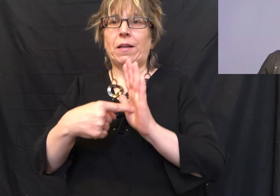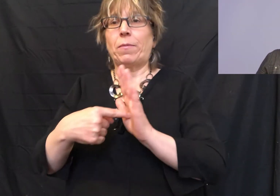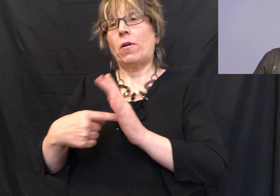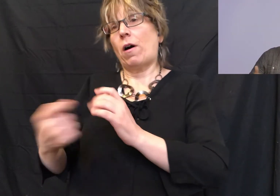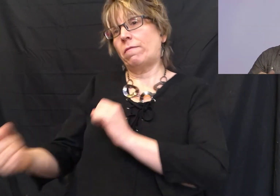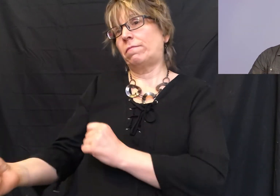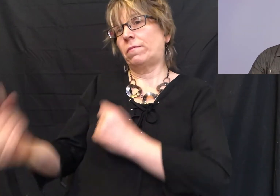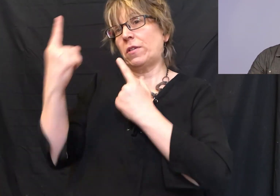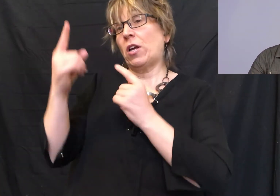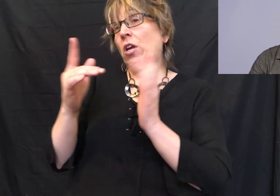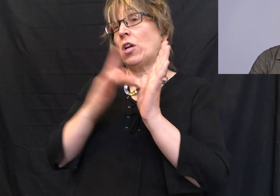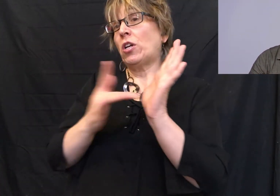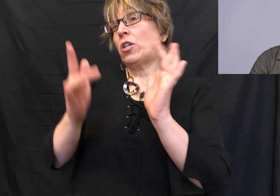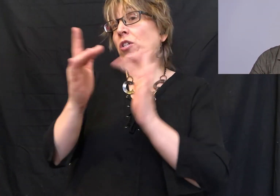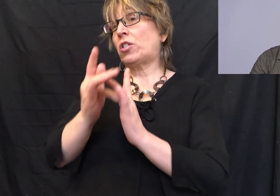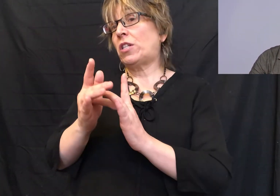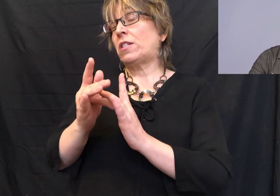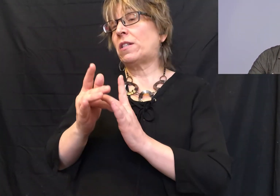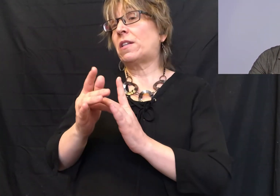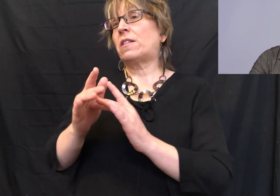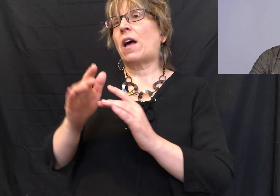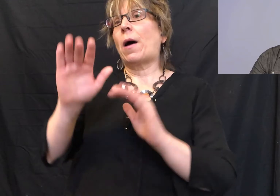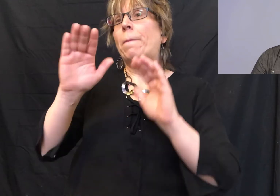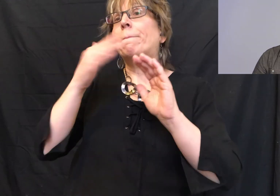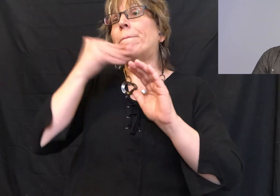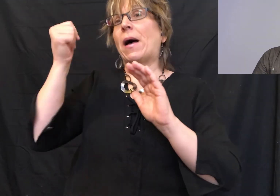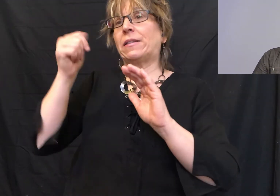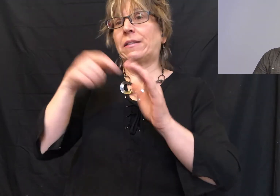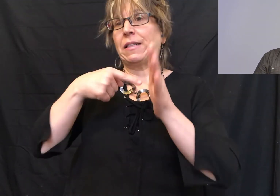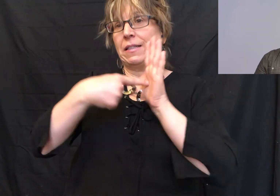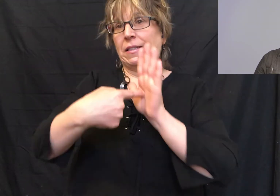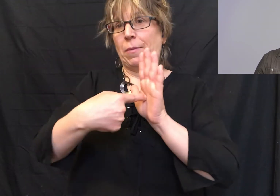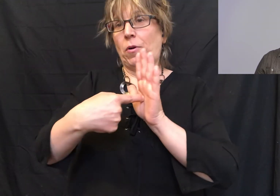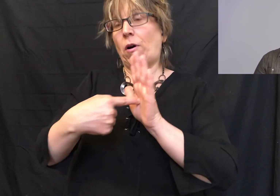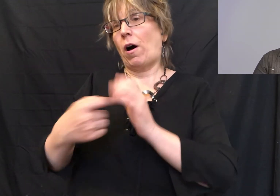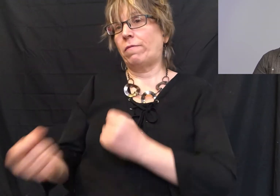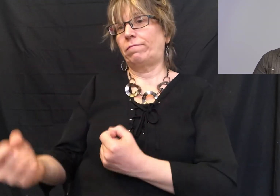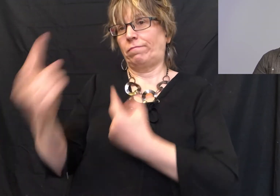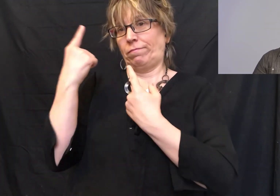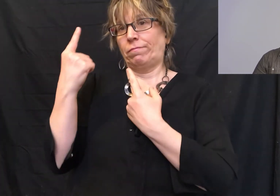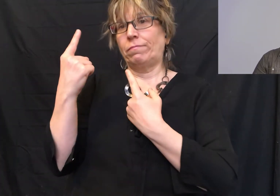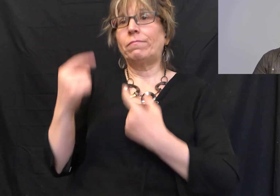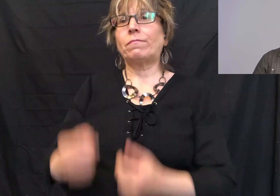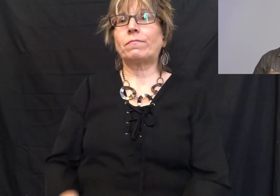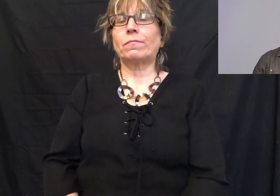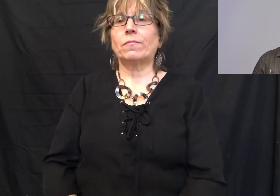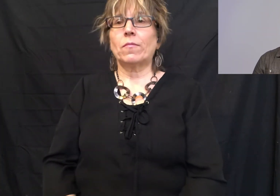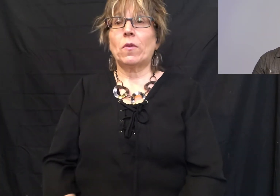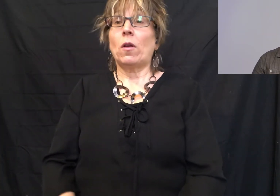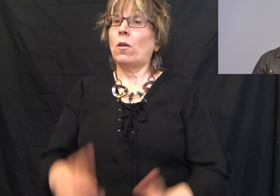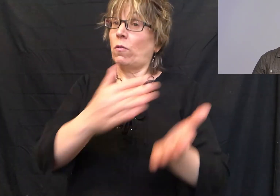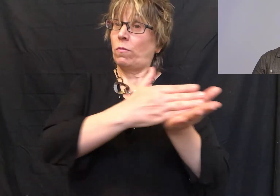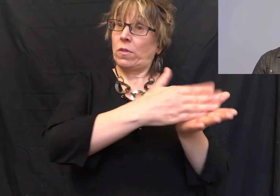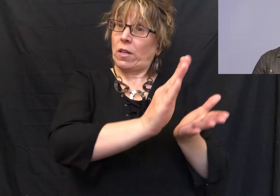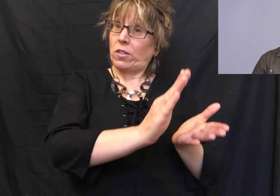that again. Jesus is our greatest form of empathy. He is.